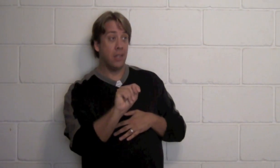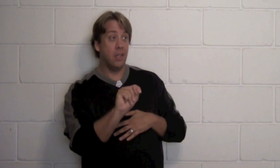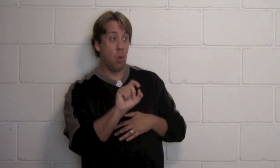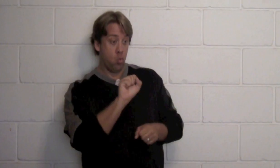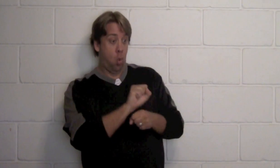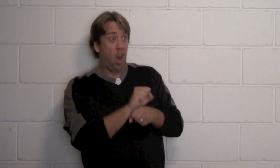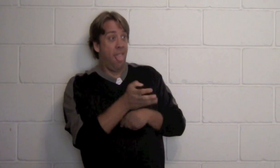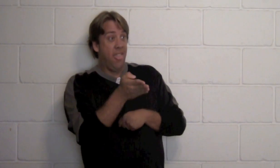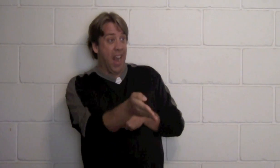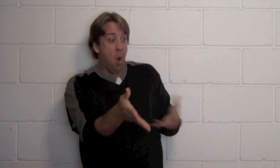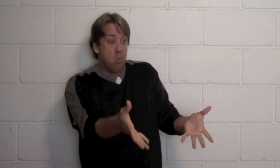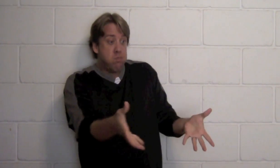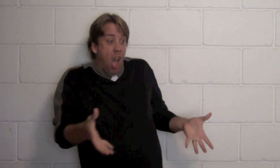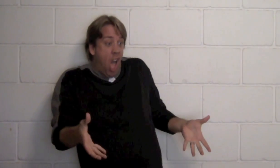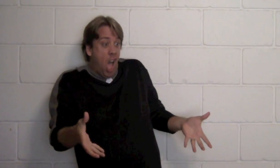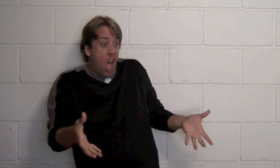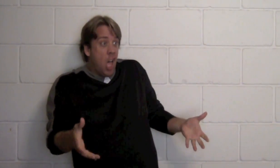Well, look at your butt. It worked there.